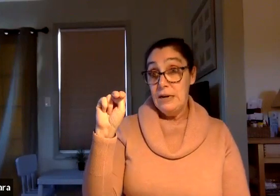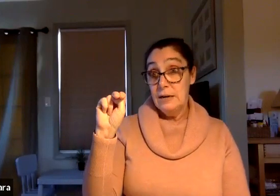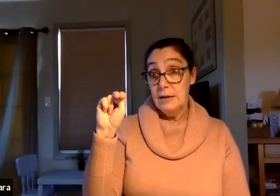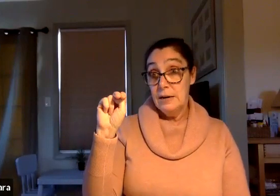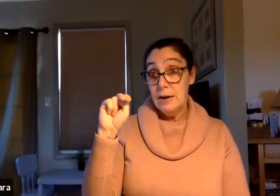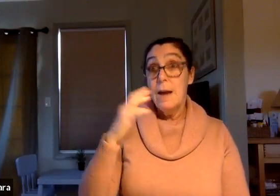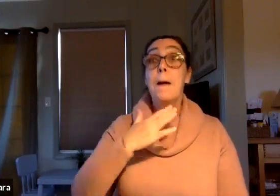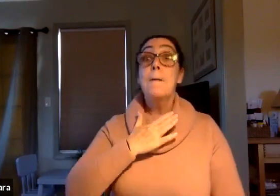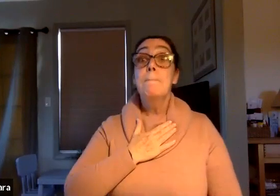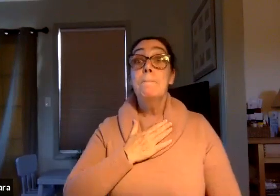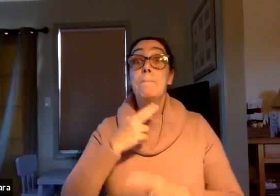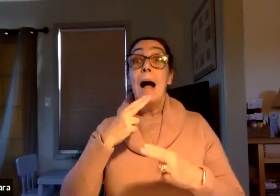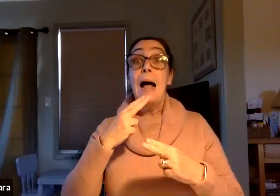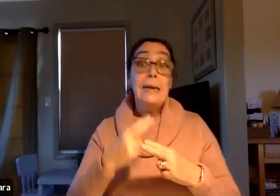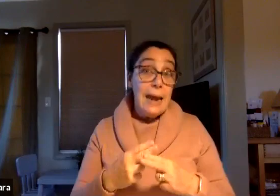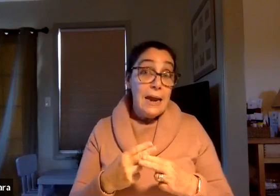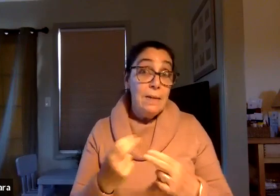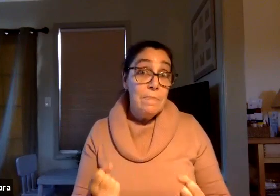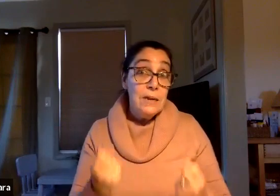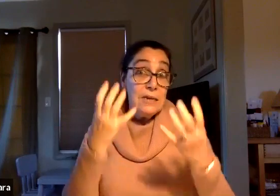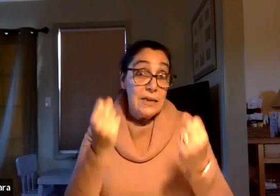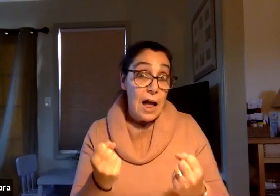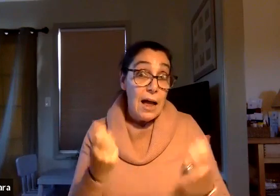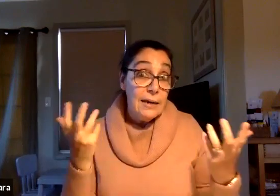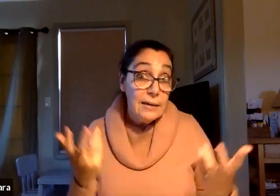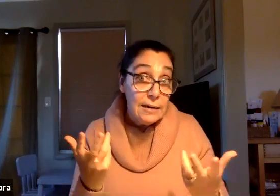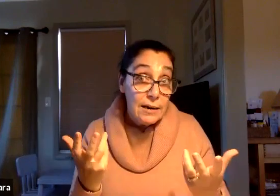Laureen. My name sign,